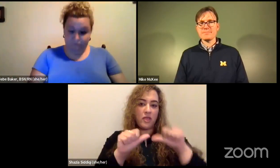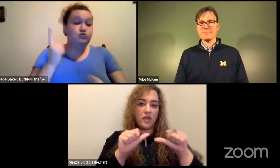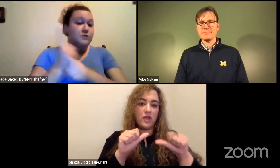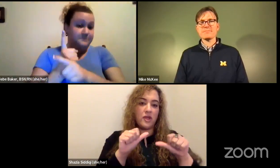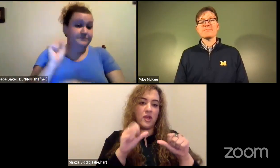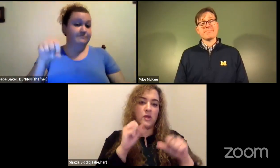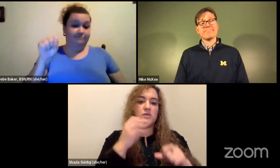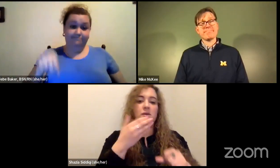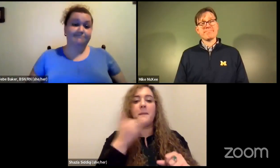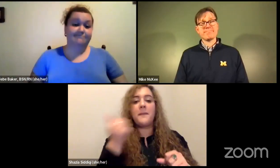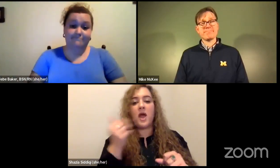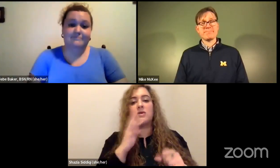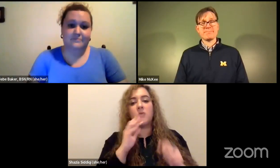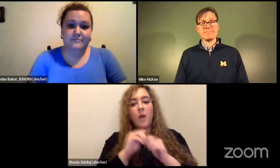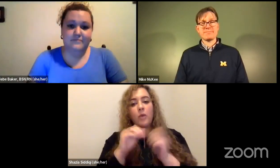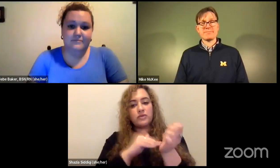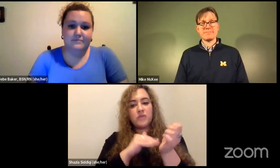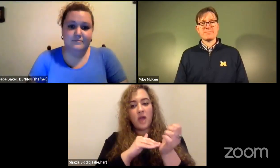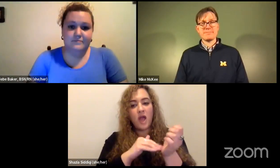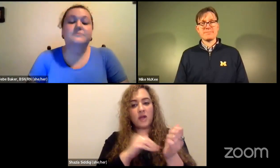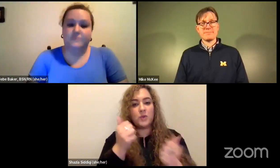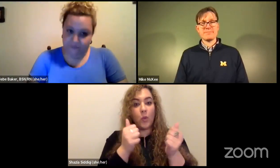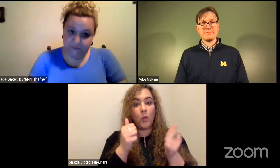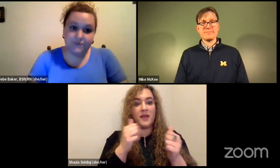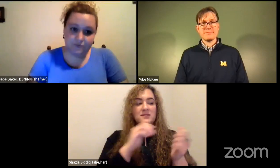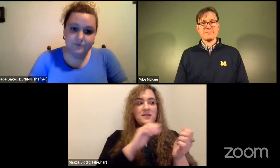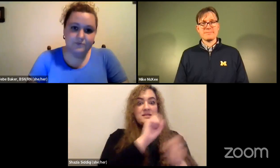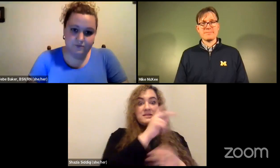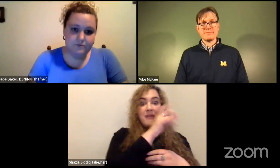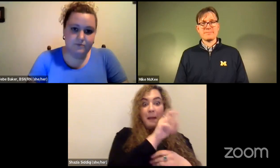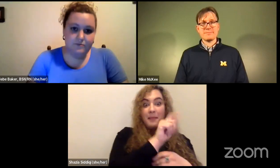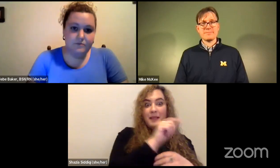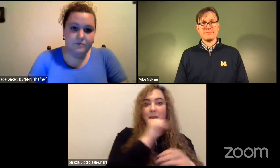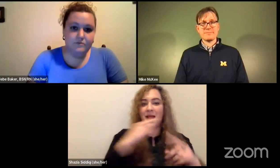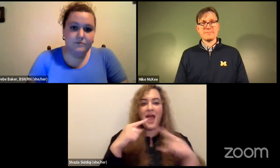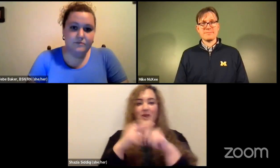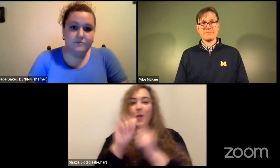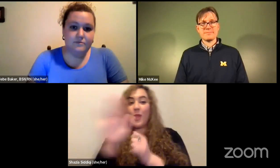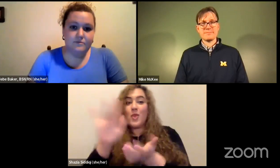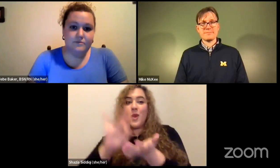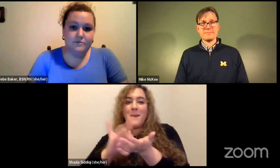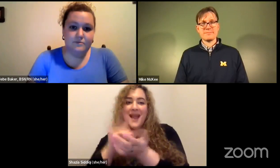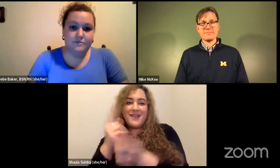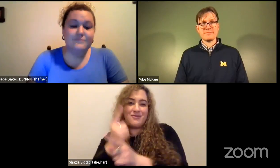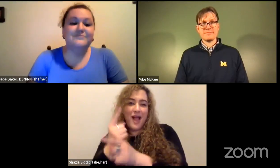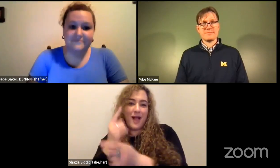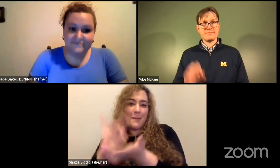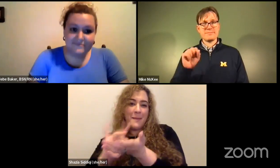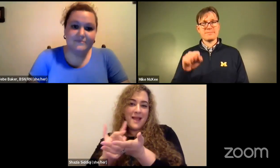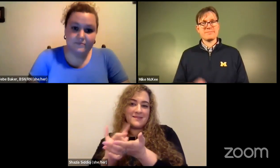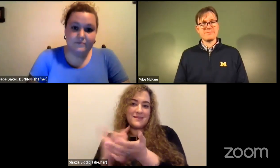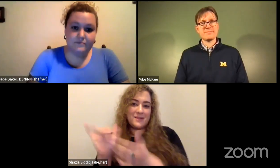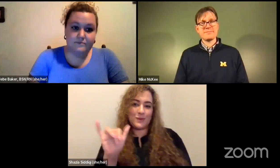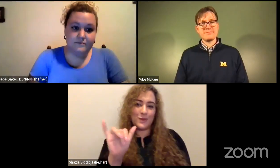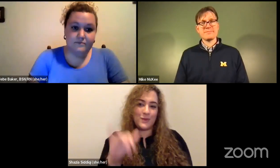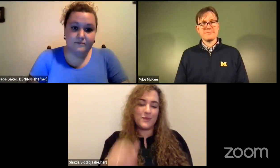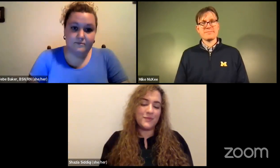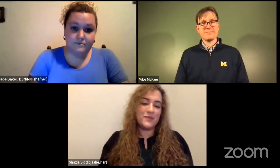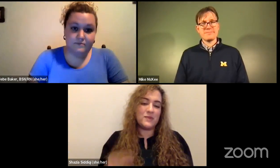will realize is that they don't interact well with each other. So it's important to tell your doctors which supplements you're taking, because that can